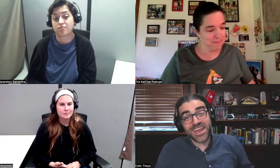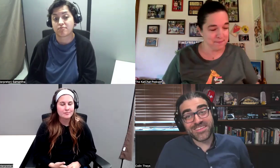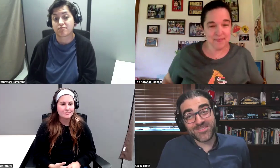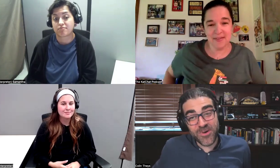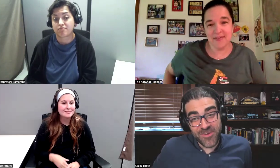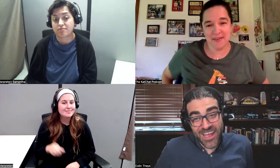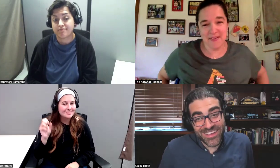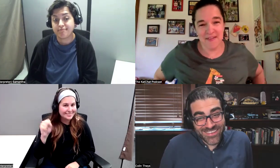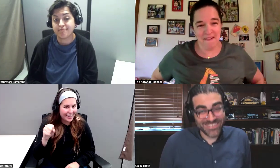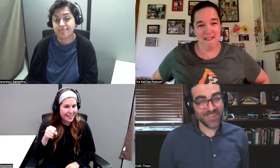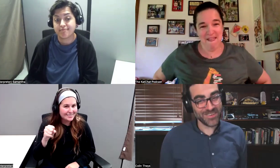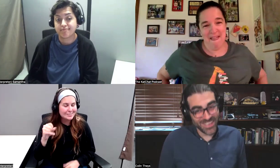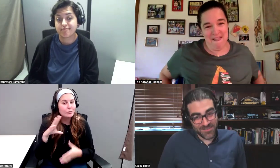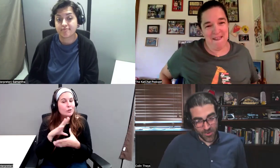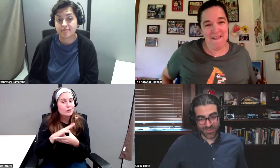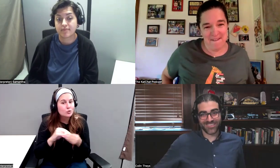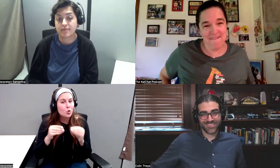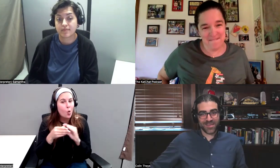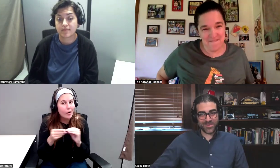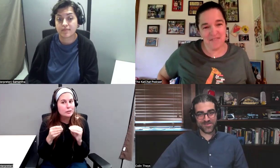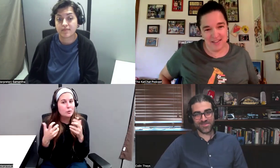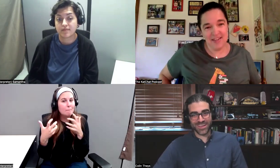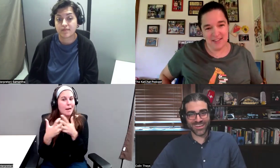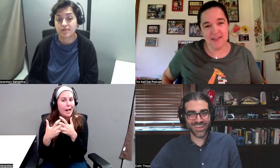Yeah, well, getting the story right is definitely an important